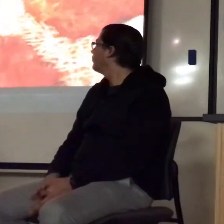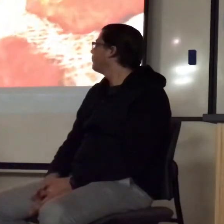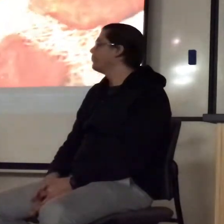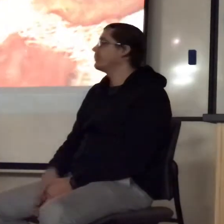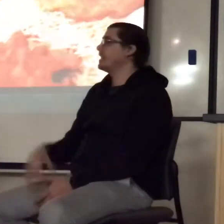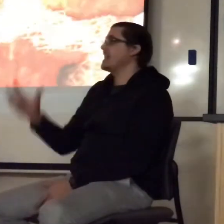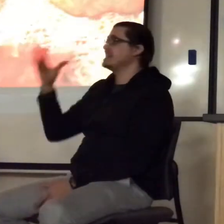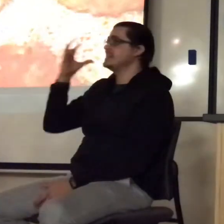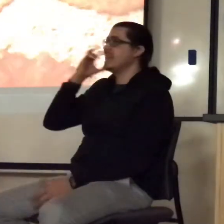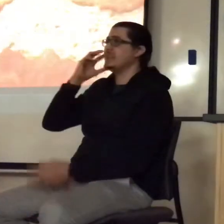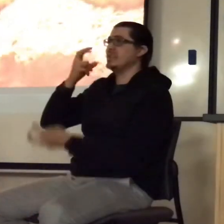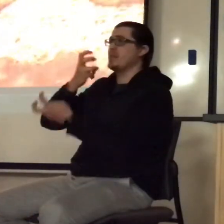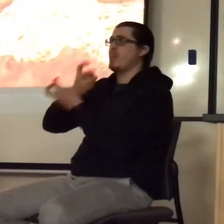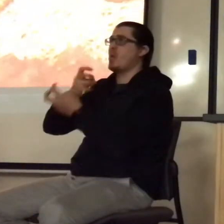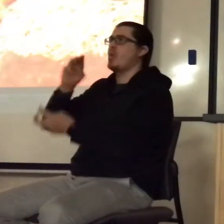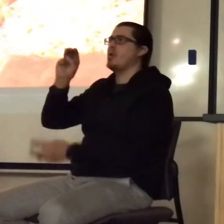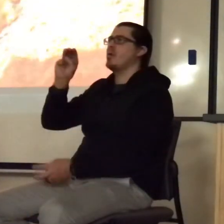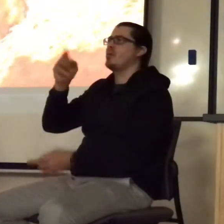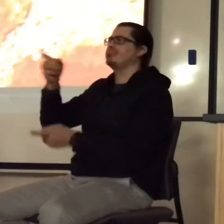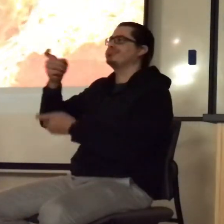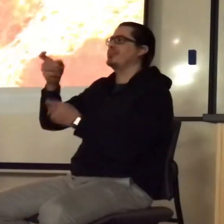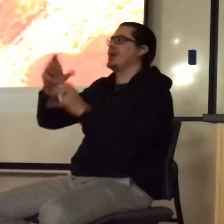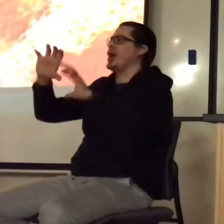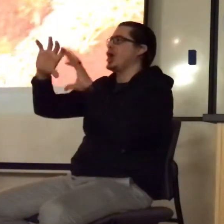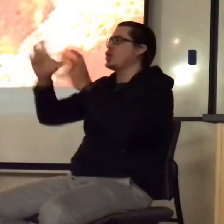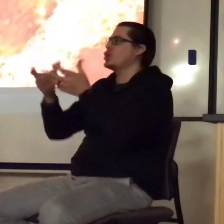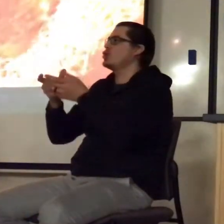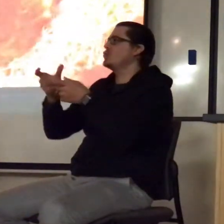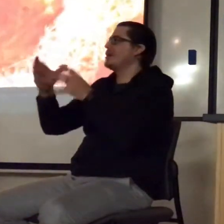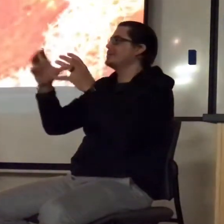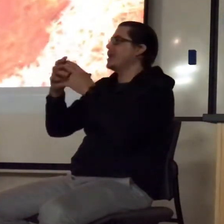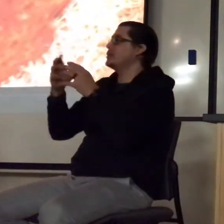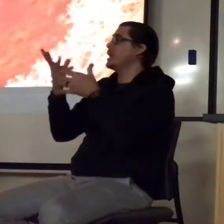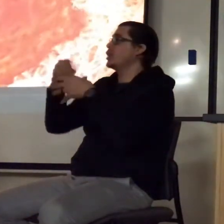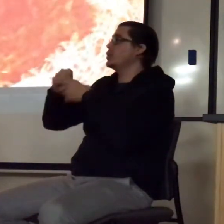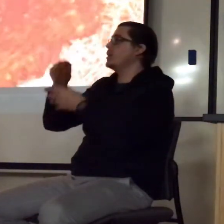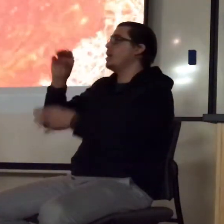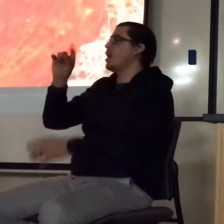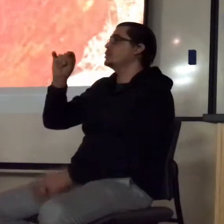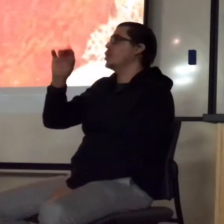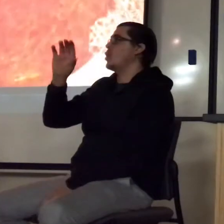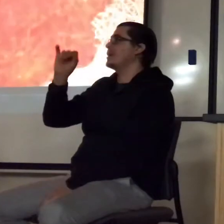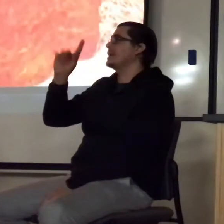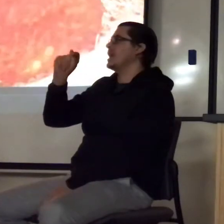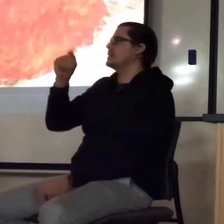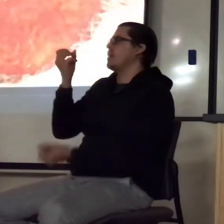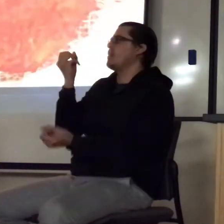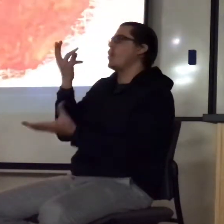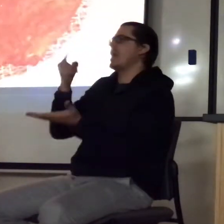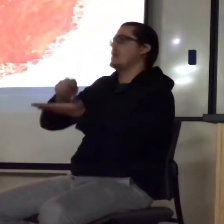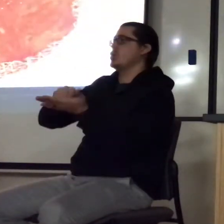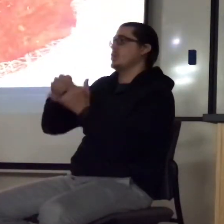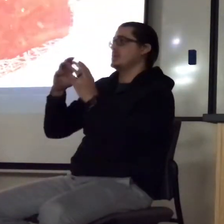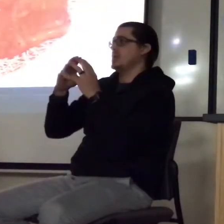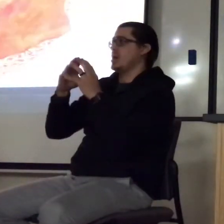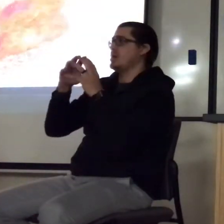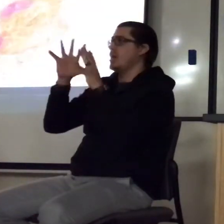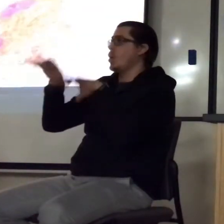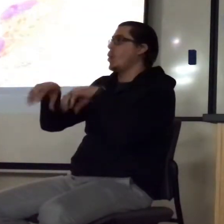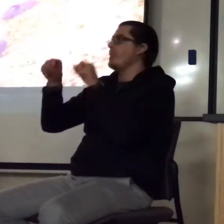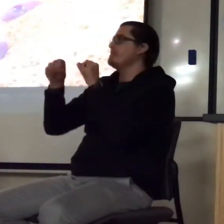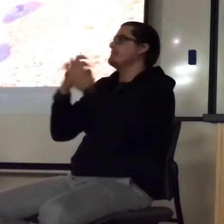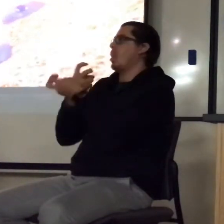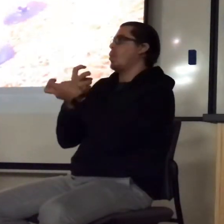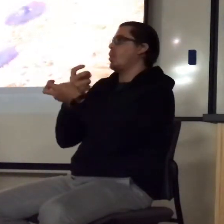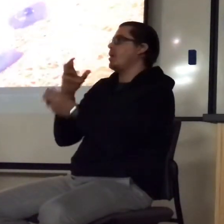The density of bone is modulated by a group of cells including osteoclasts, which are multinucleated cells that resorb bone,